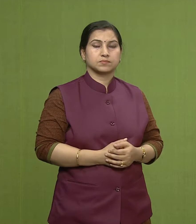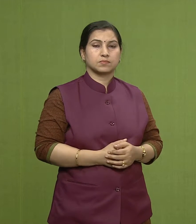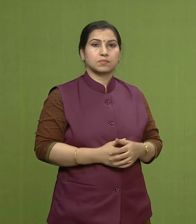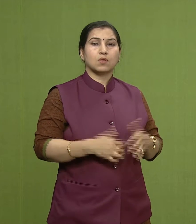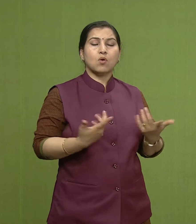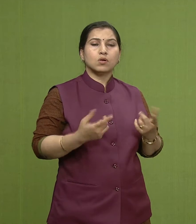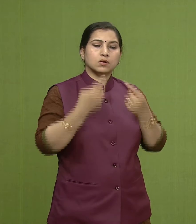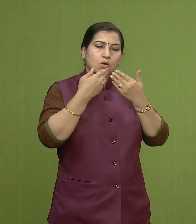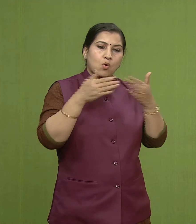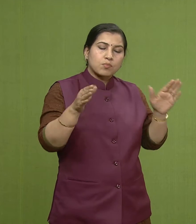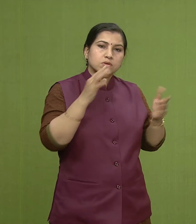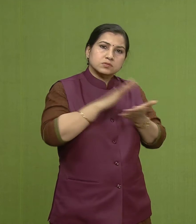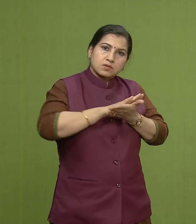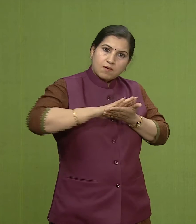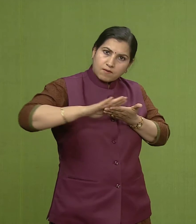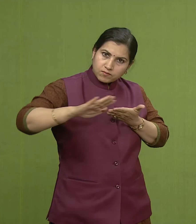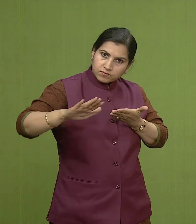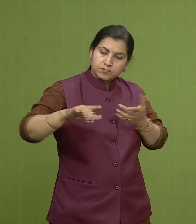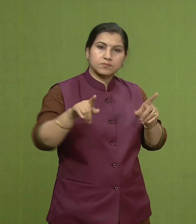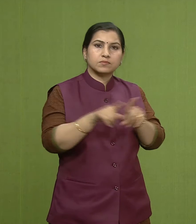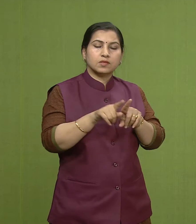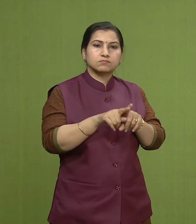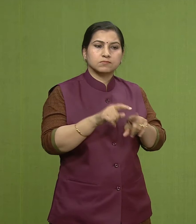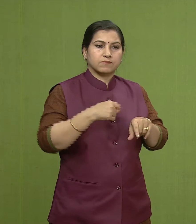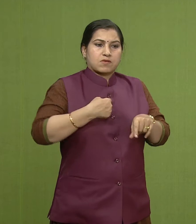fairness, and sensitivity.